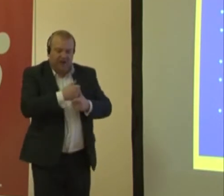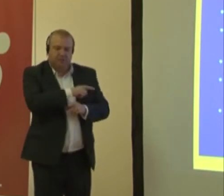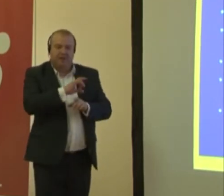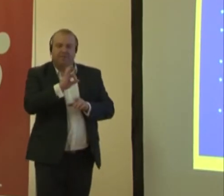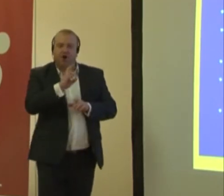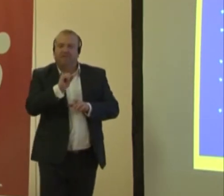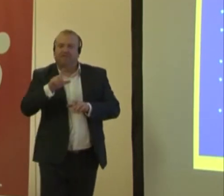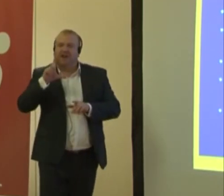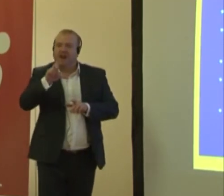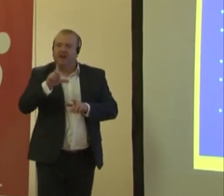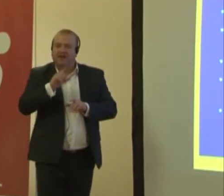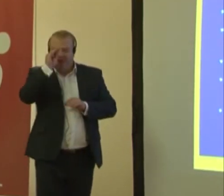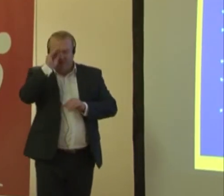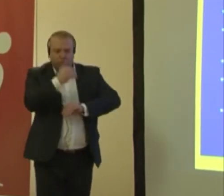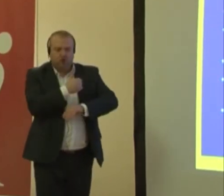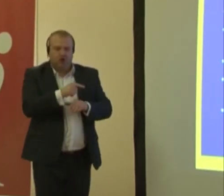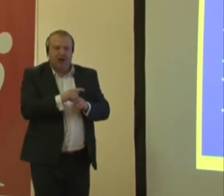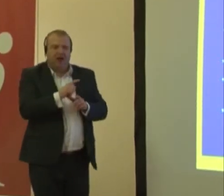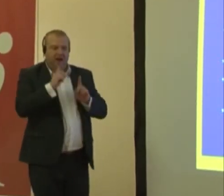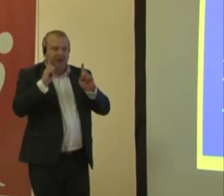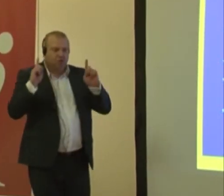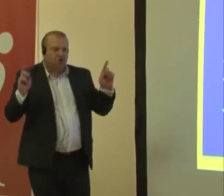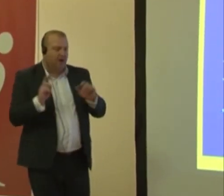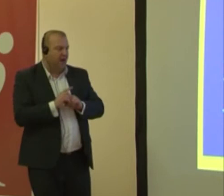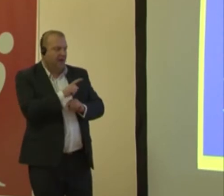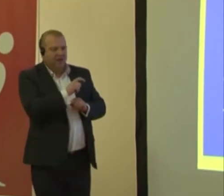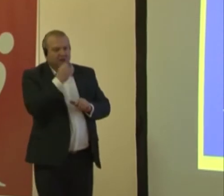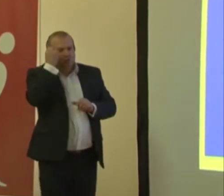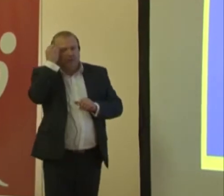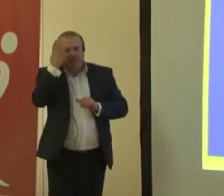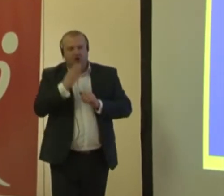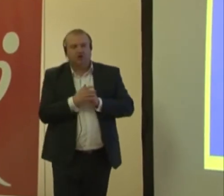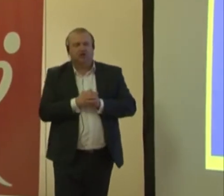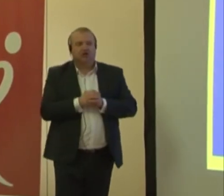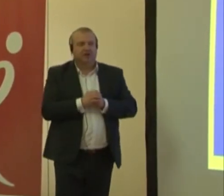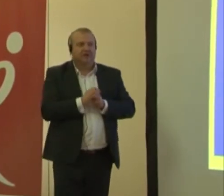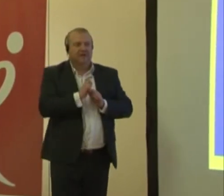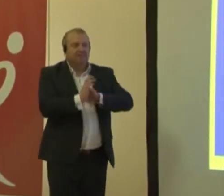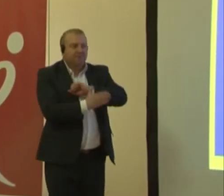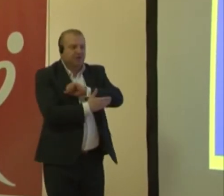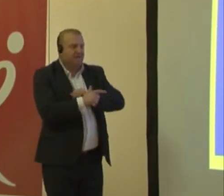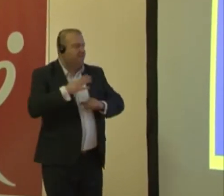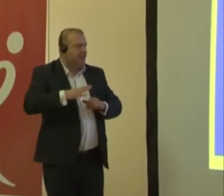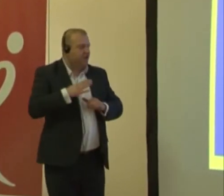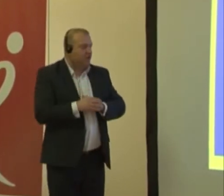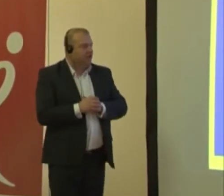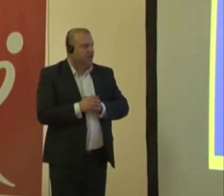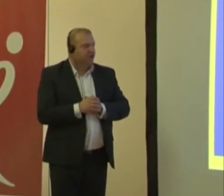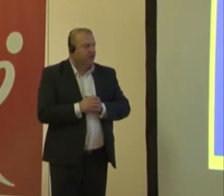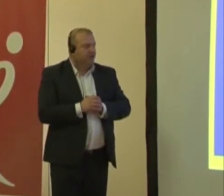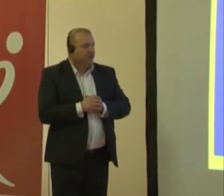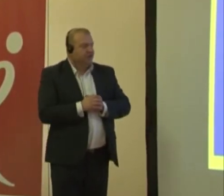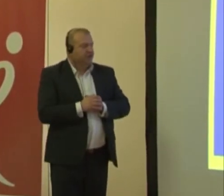consists of the competences, skills, attitudes, views, values teachers need to have in order to deal